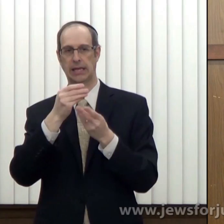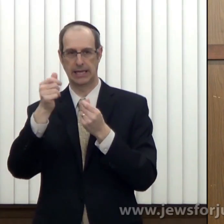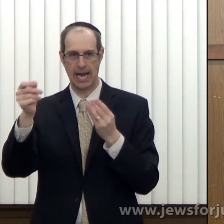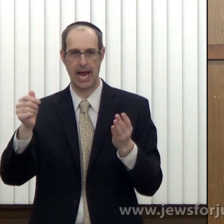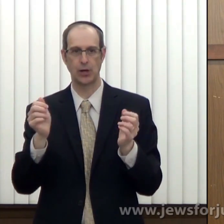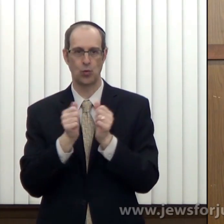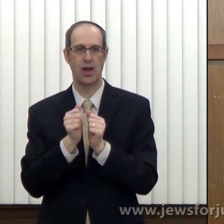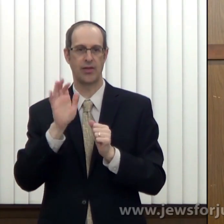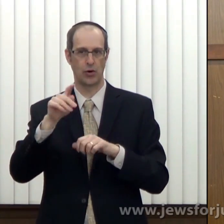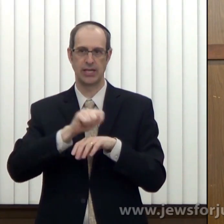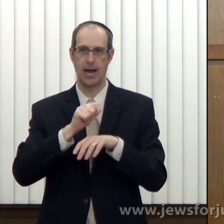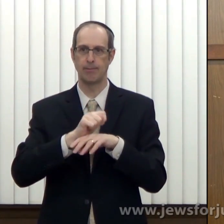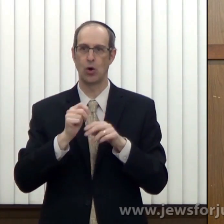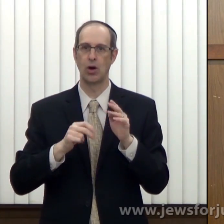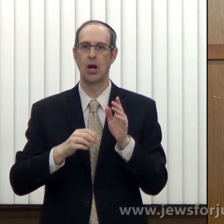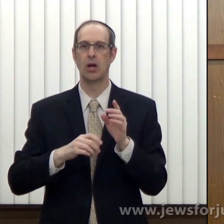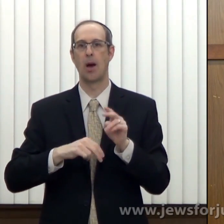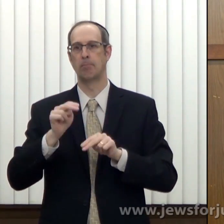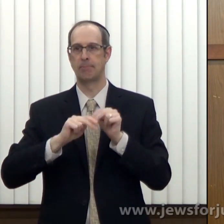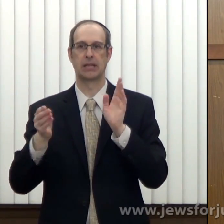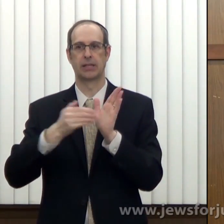rebuilt.